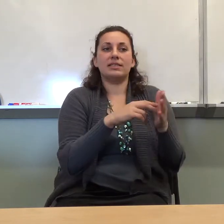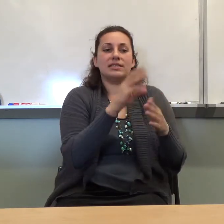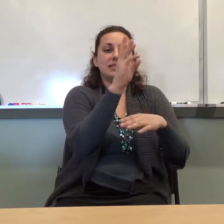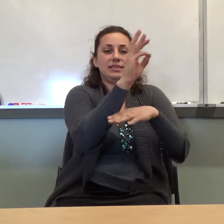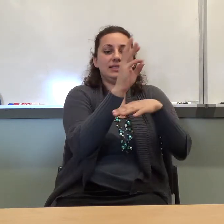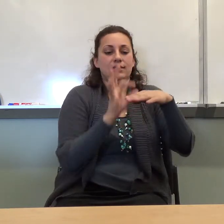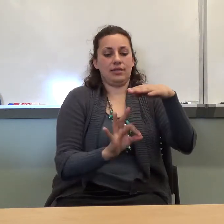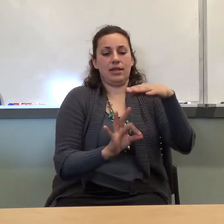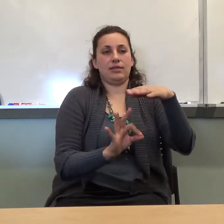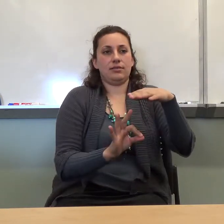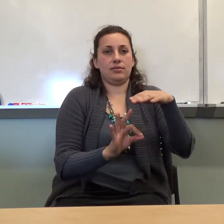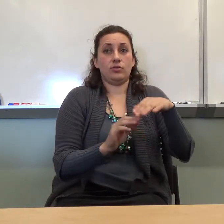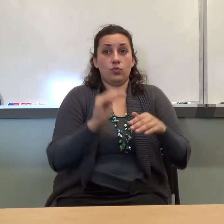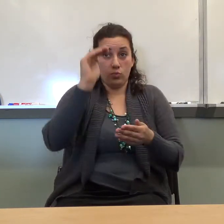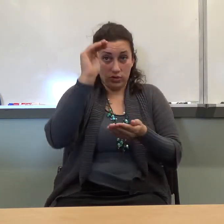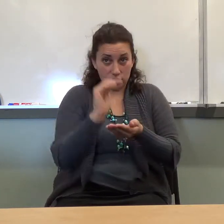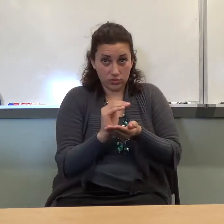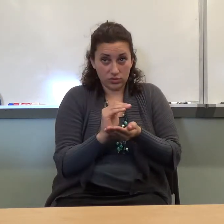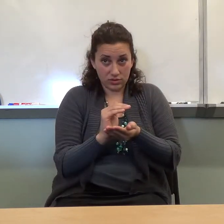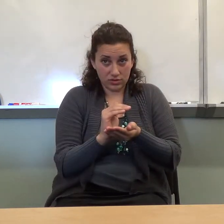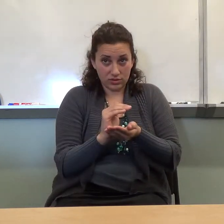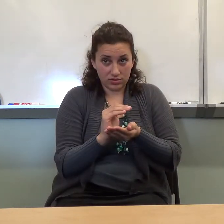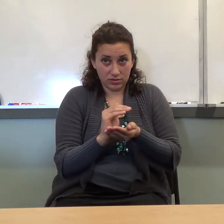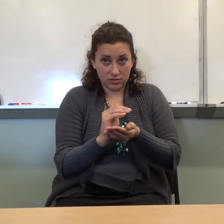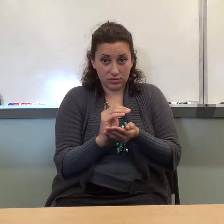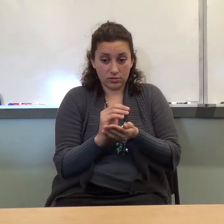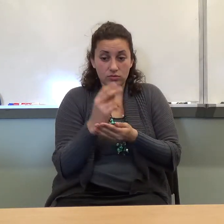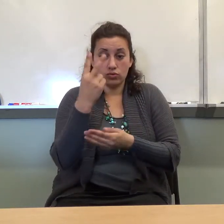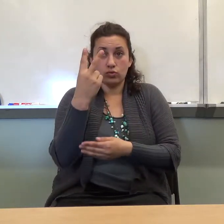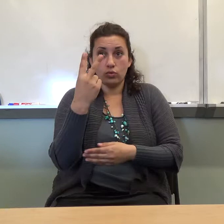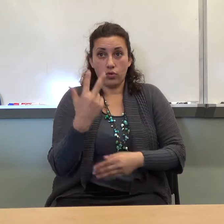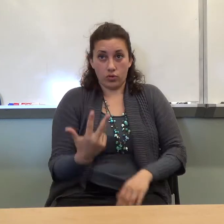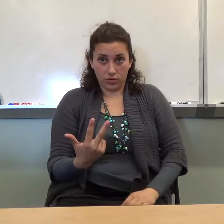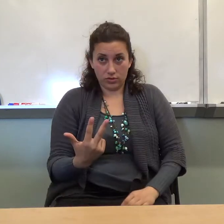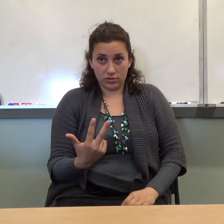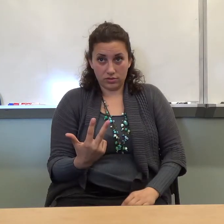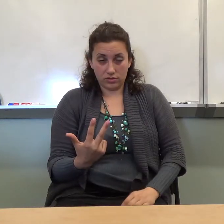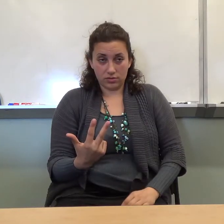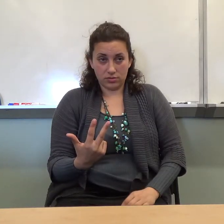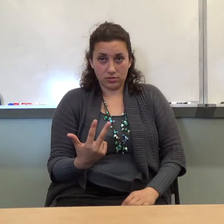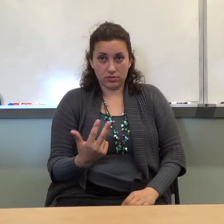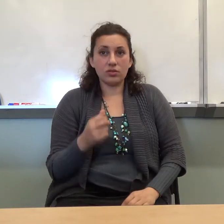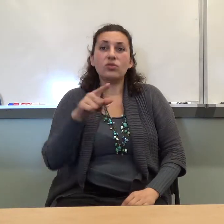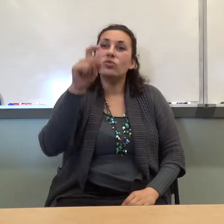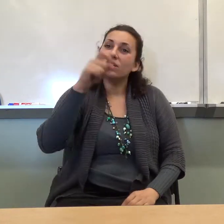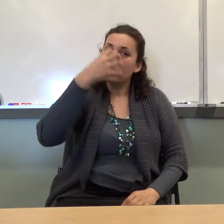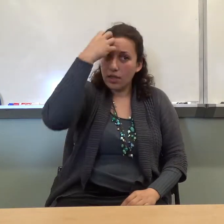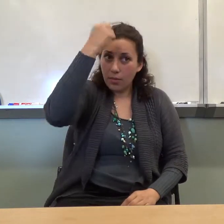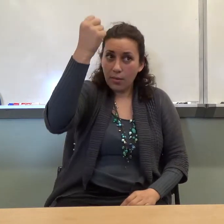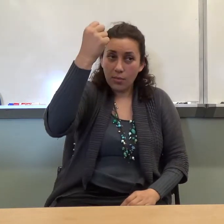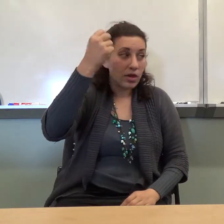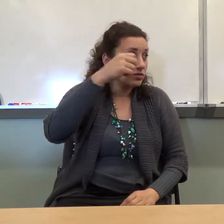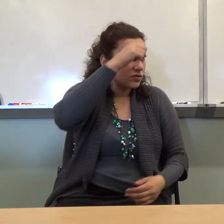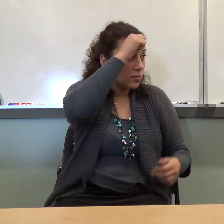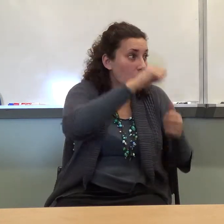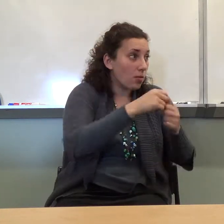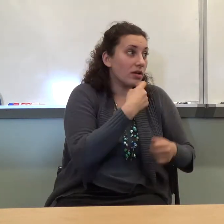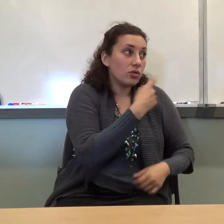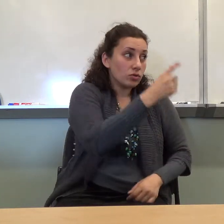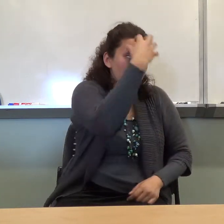you reduce 6/9 into 2/3. So you just need to remember it. Oh yeah, I said memorize the table. Did you come in after that? No, I heard you say that. I